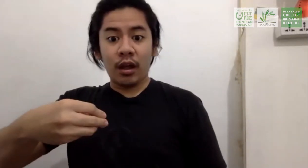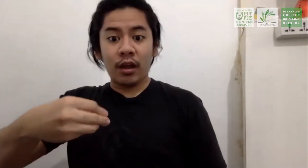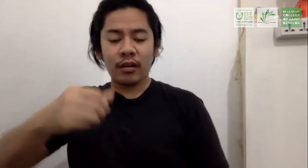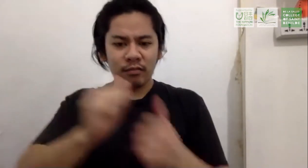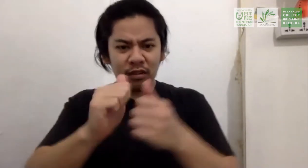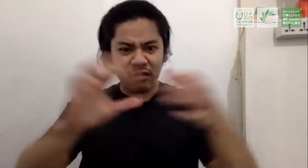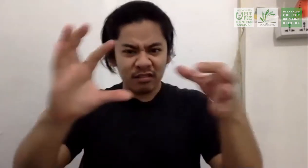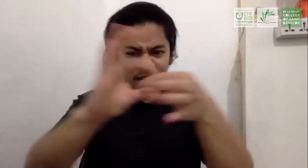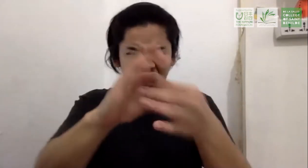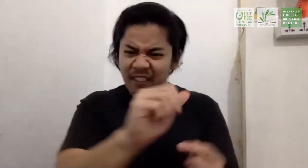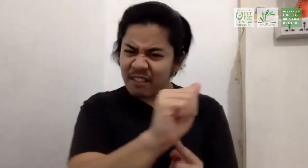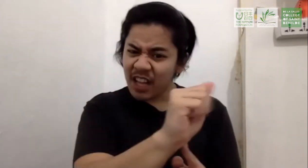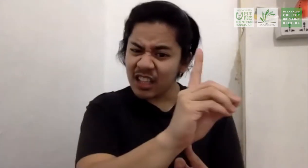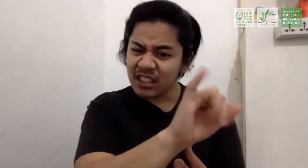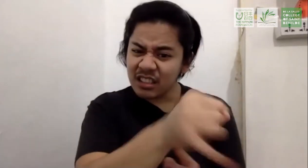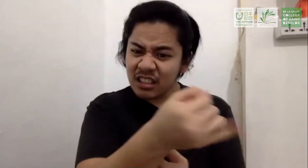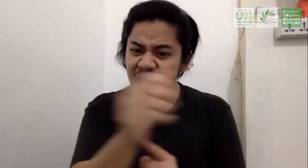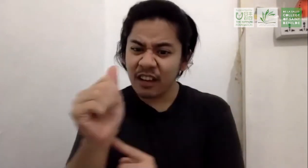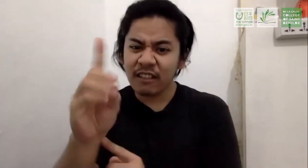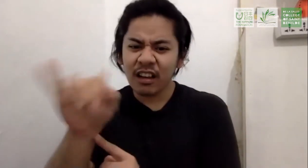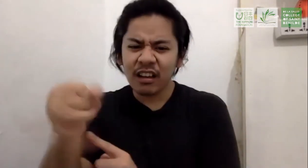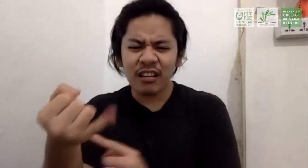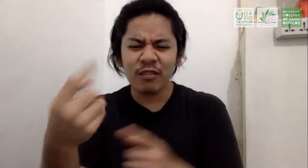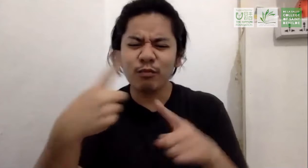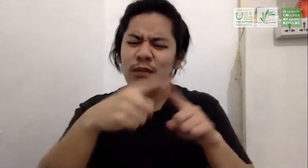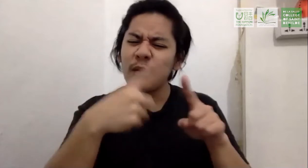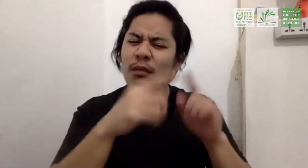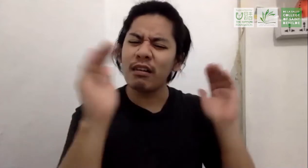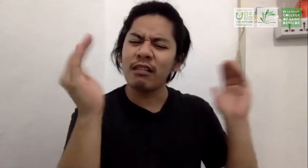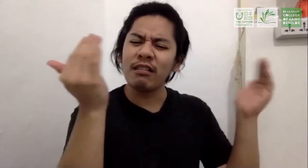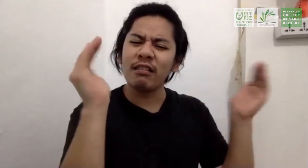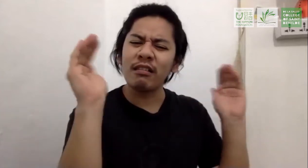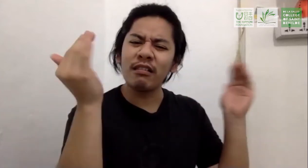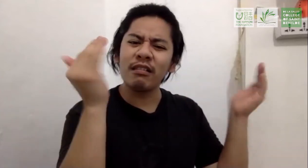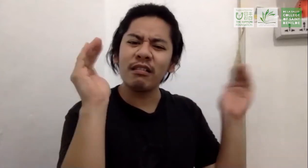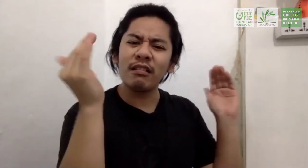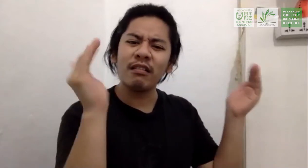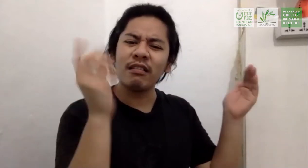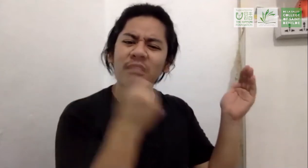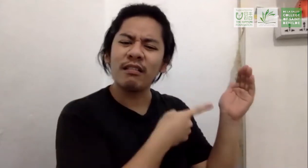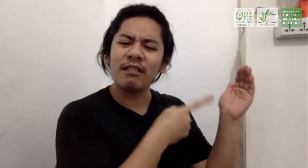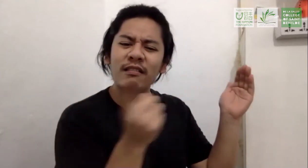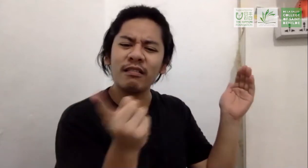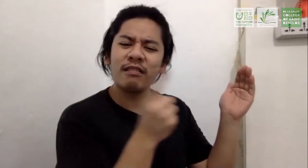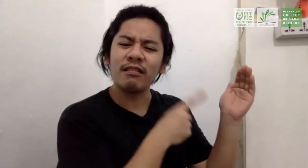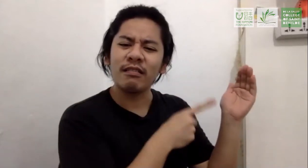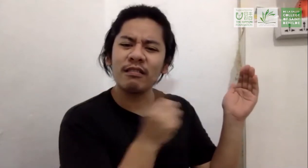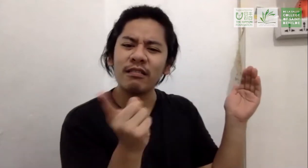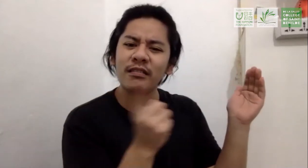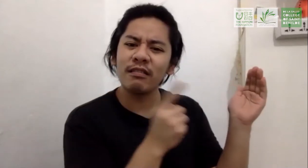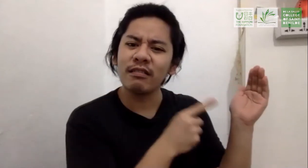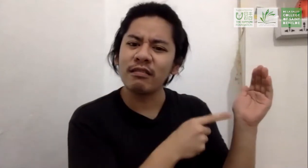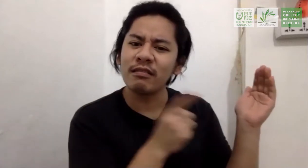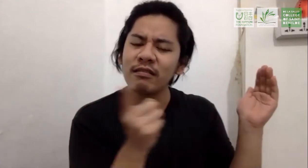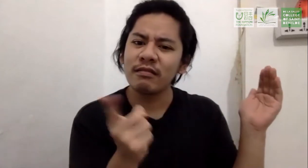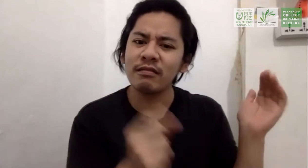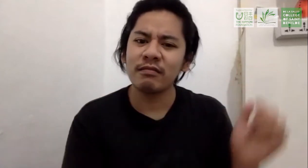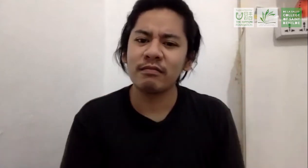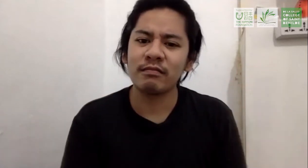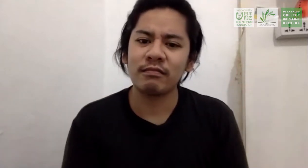black and white, those are adjectives. So I'm trying to figure out what's the difference then. Black